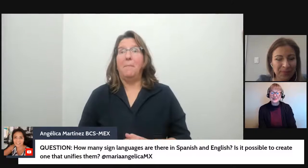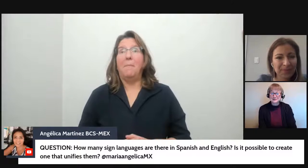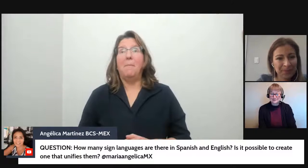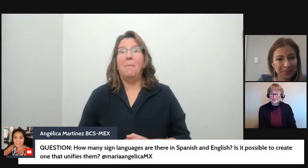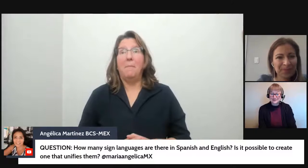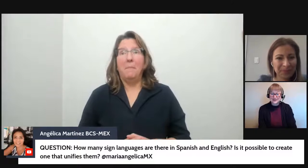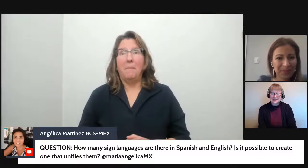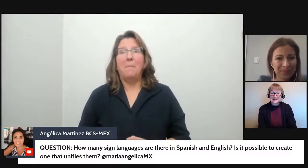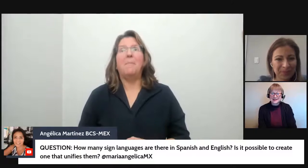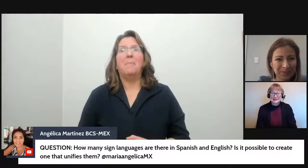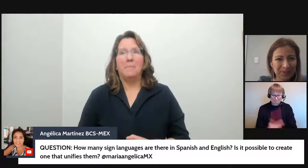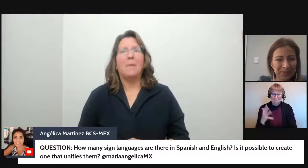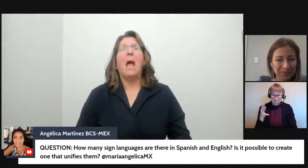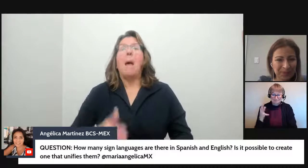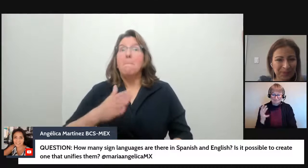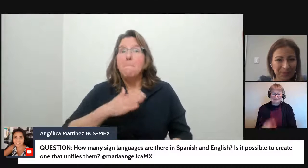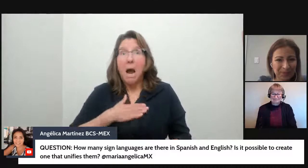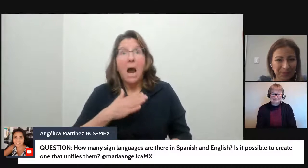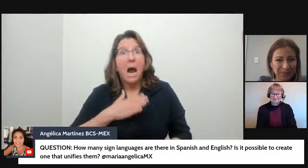Okay.